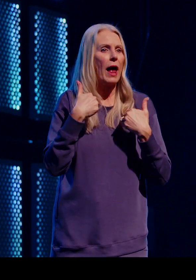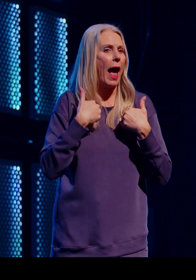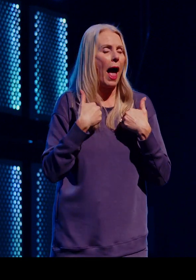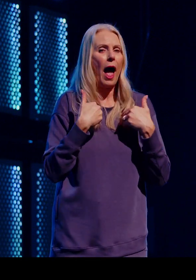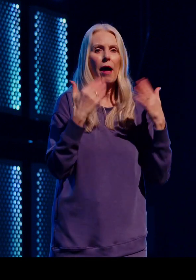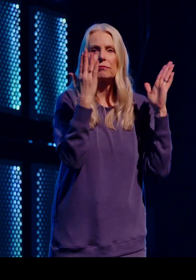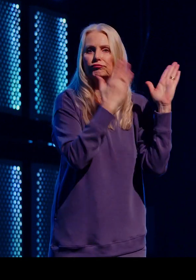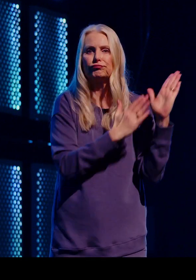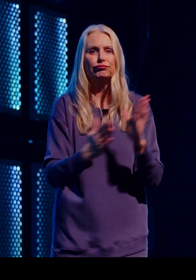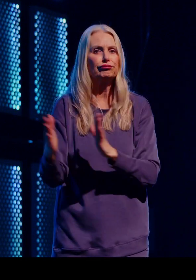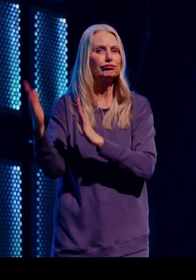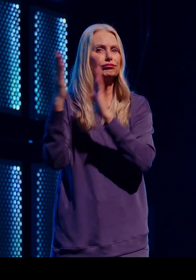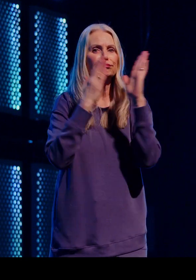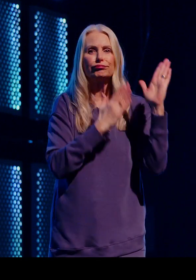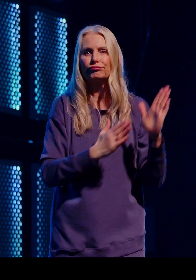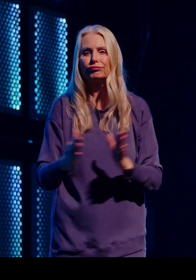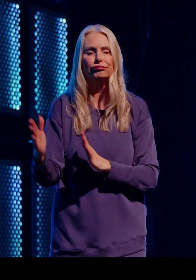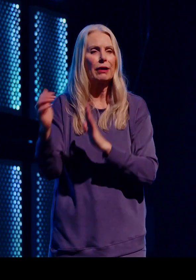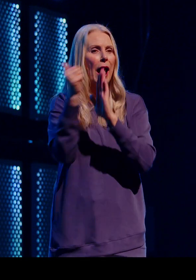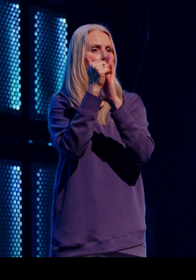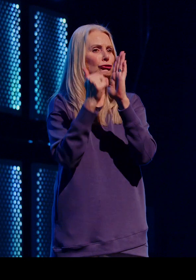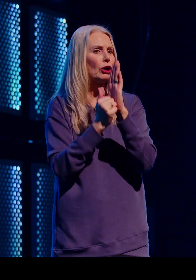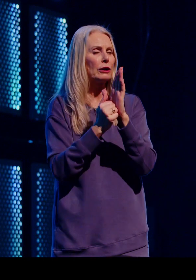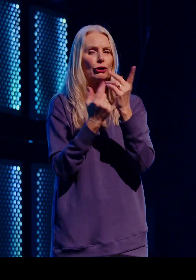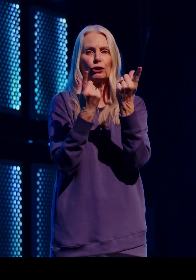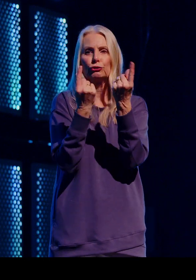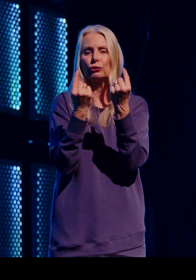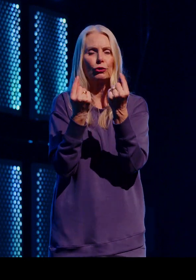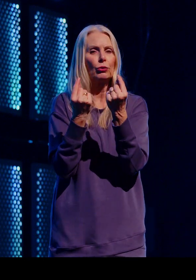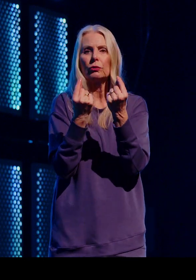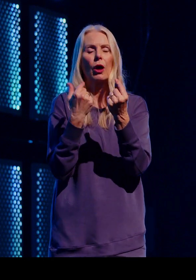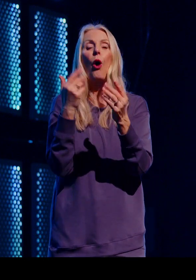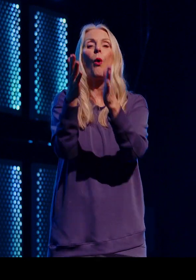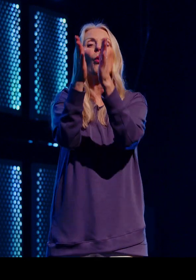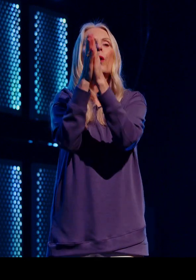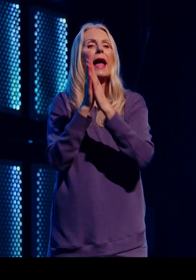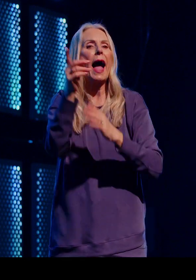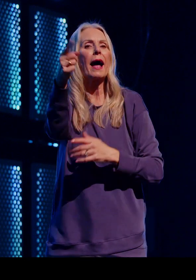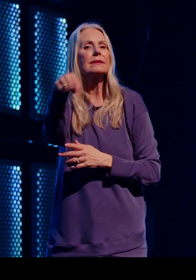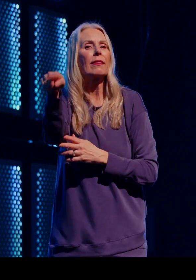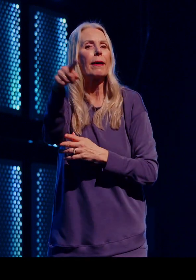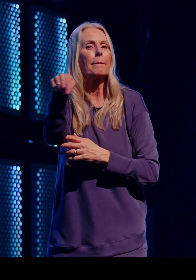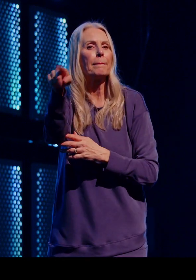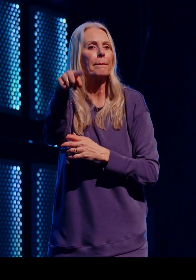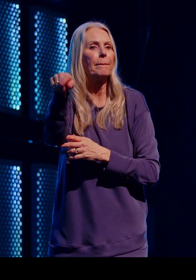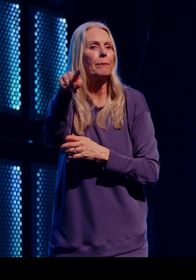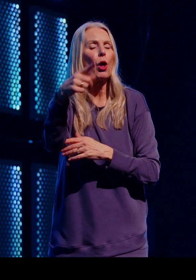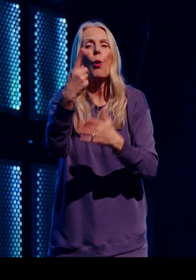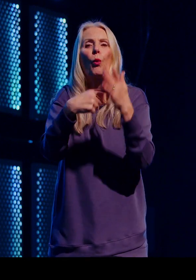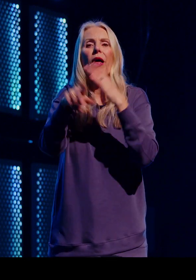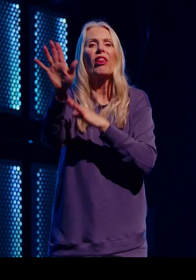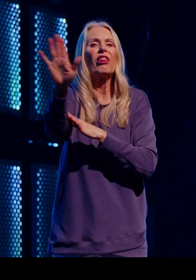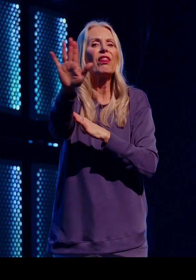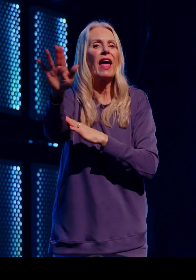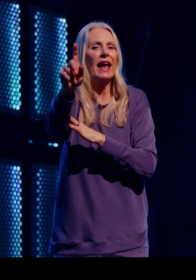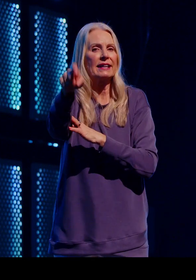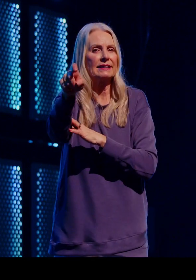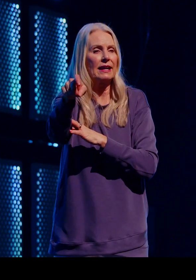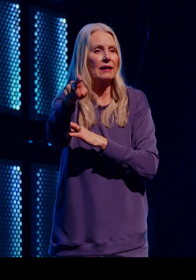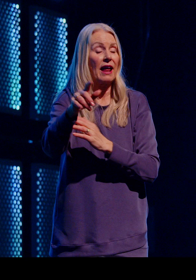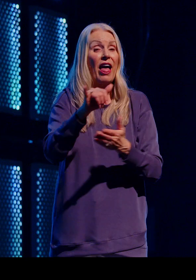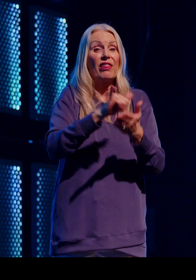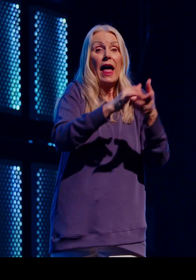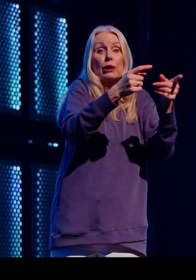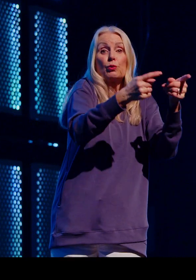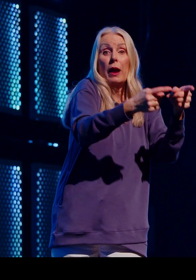going to serve it. So that when we're gone, you're able to, the global partners, whoever's able to carry on. And that's how we were able to do all the things we did in Belize,